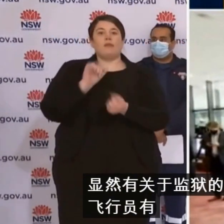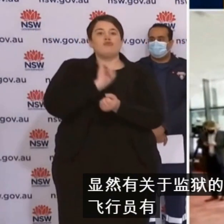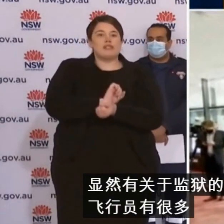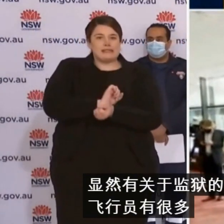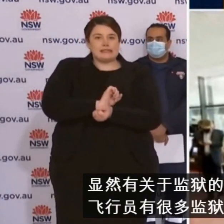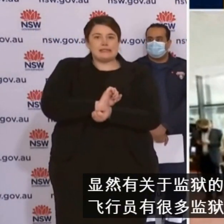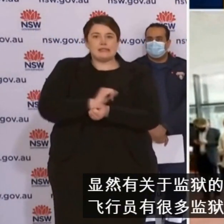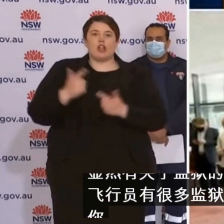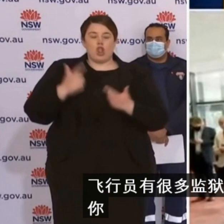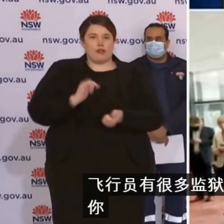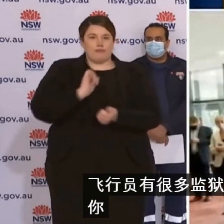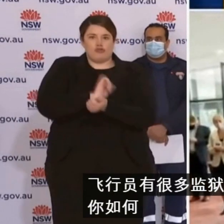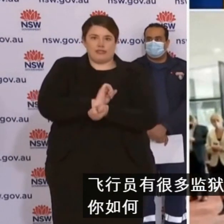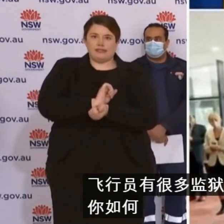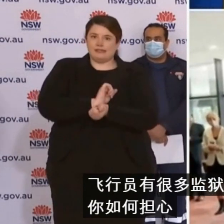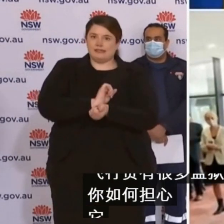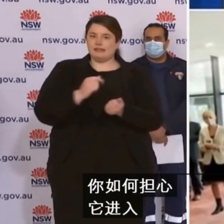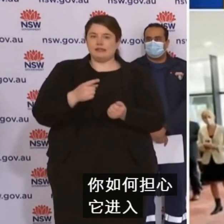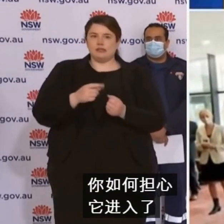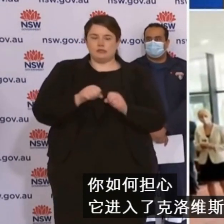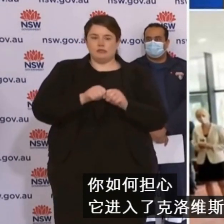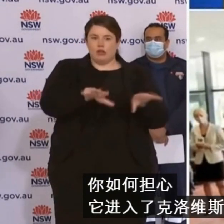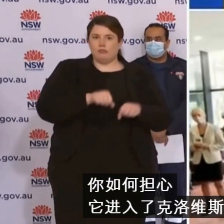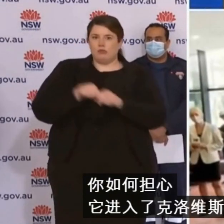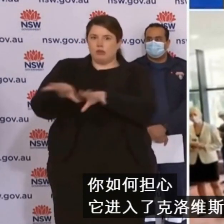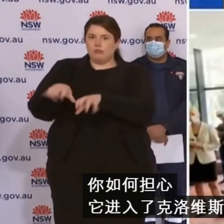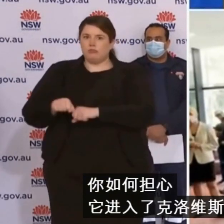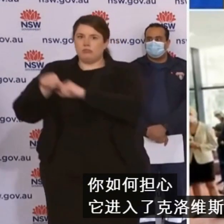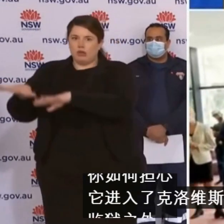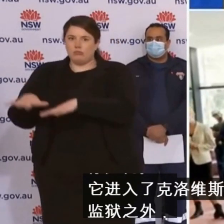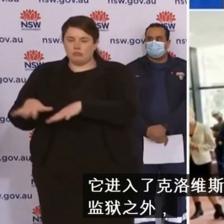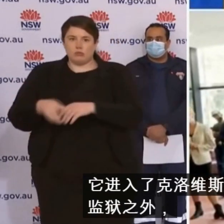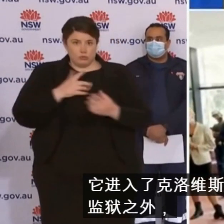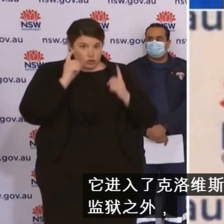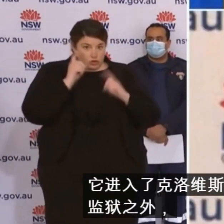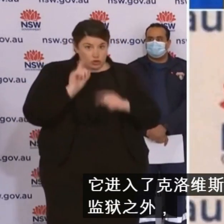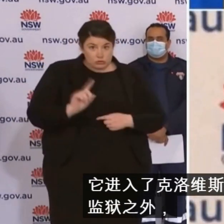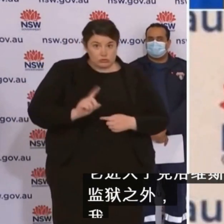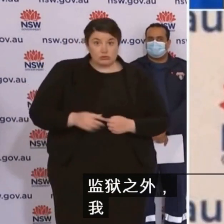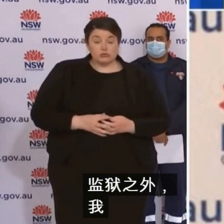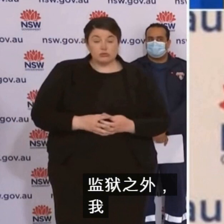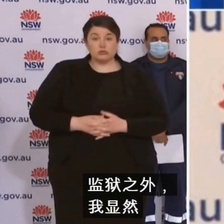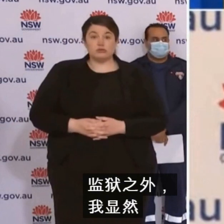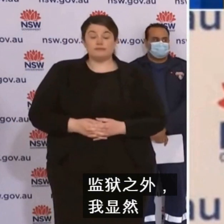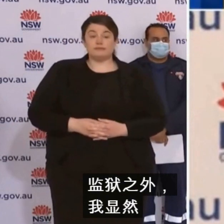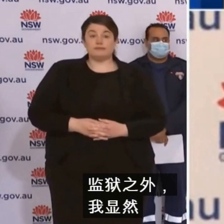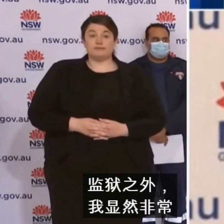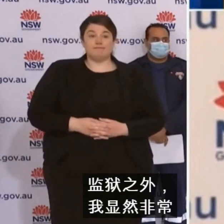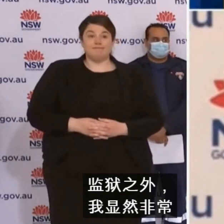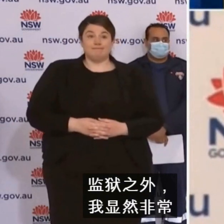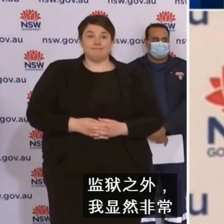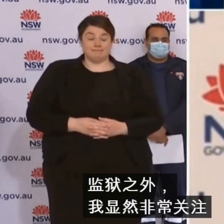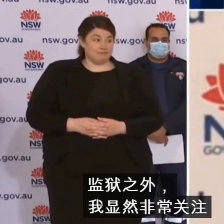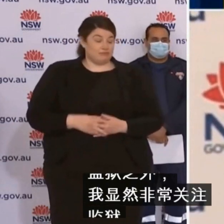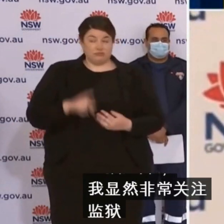prison. There's a lot of prisons on high alert. How concerned are you that COVID's got into prisons? Clearly, I'm